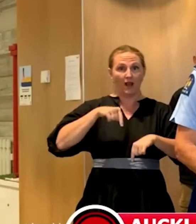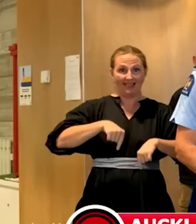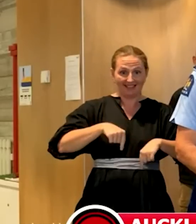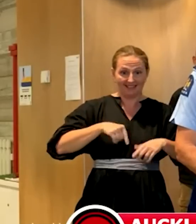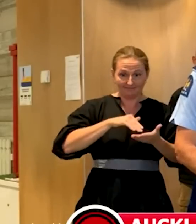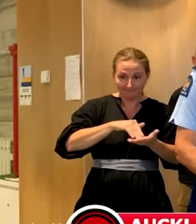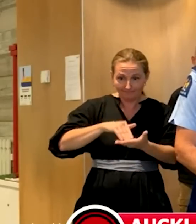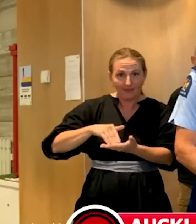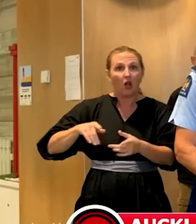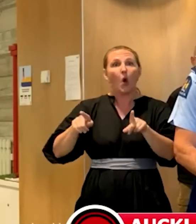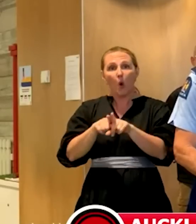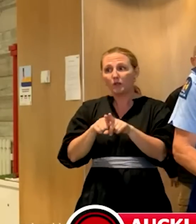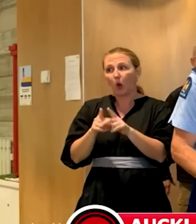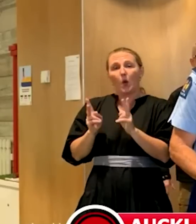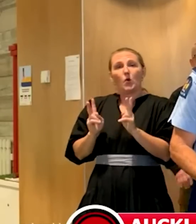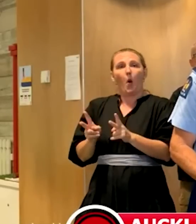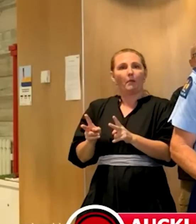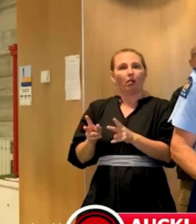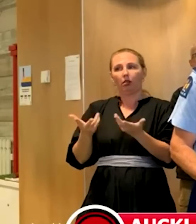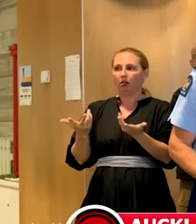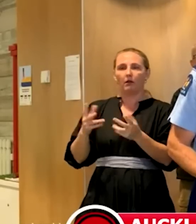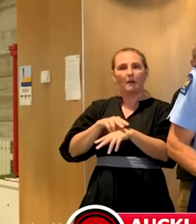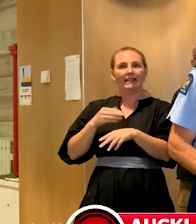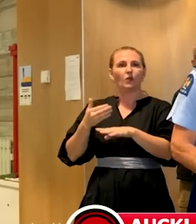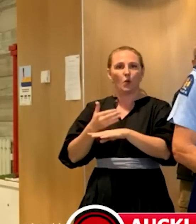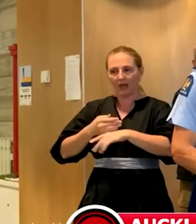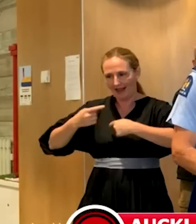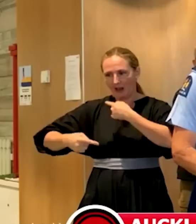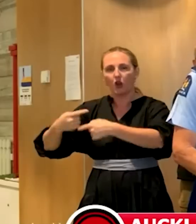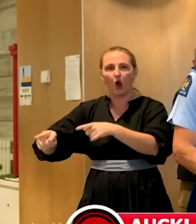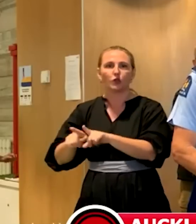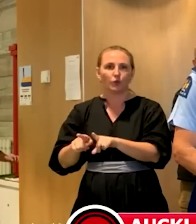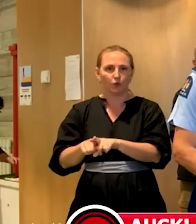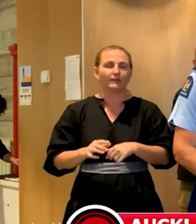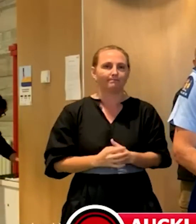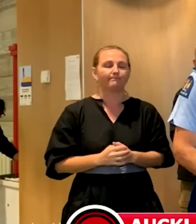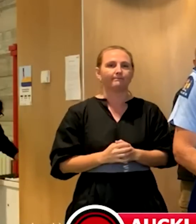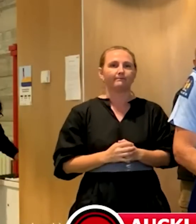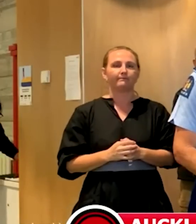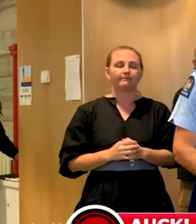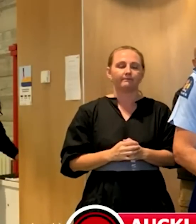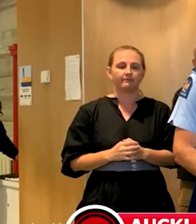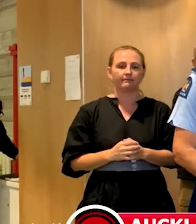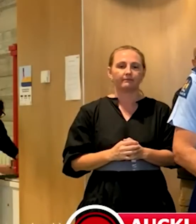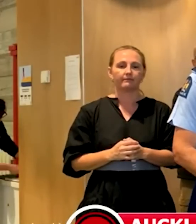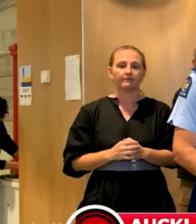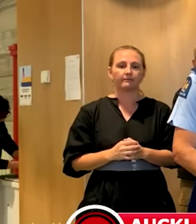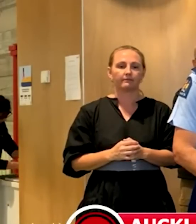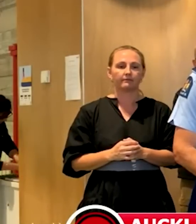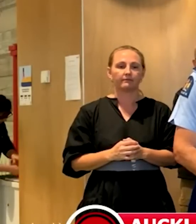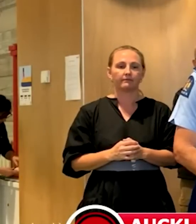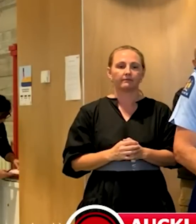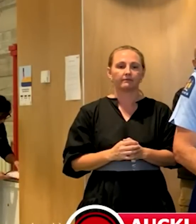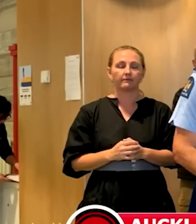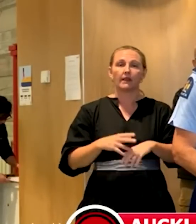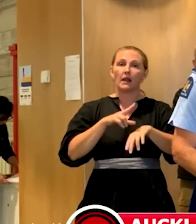response to our normal demand across Tamaki Makaurau. From a police perspective, we feel it's important to